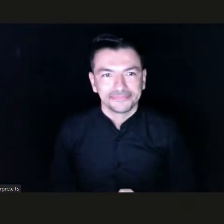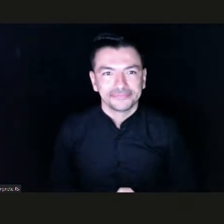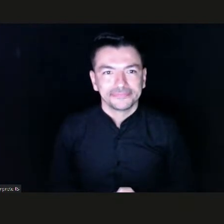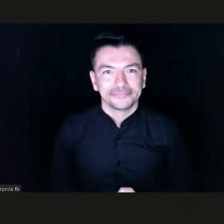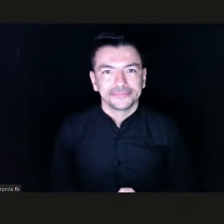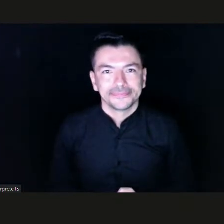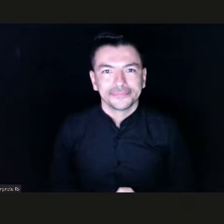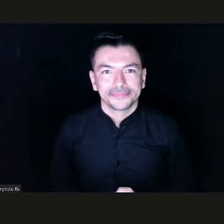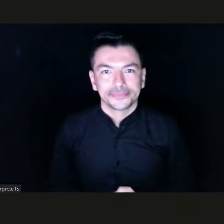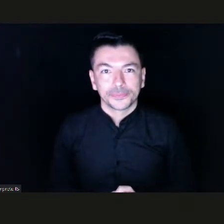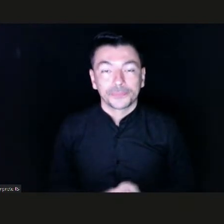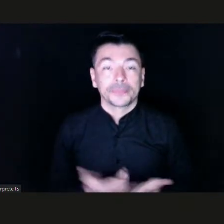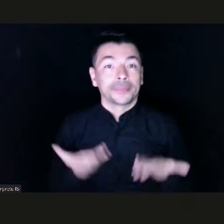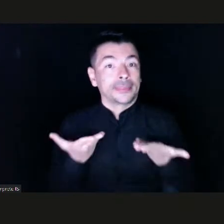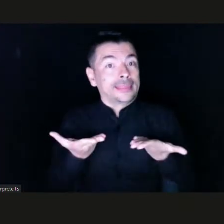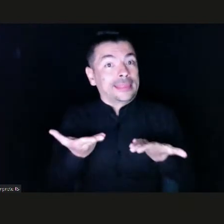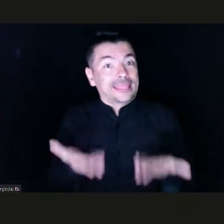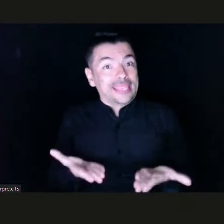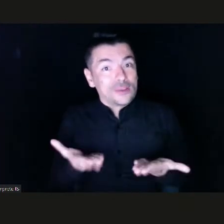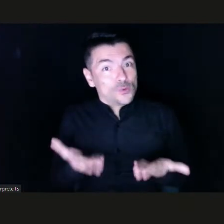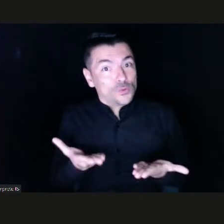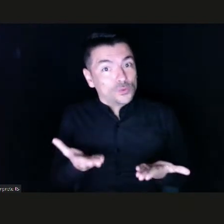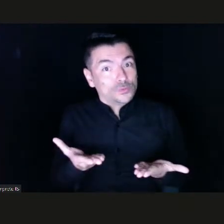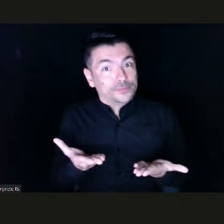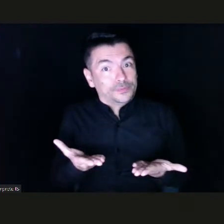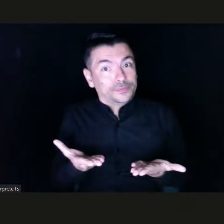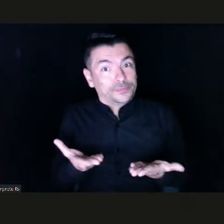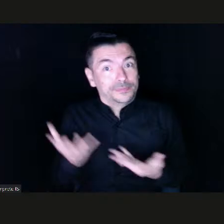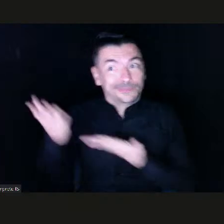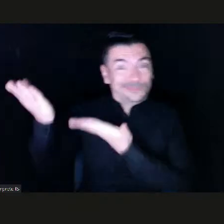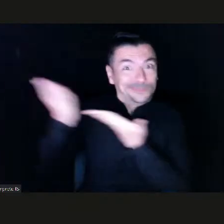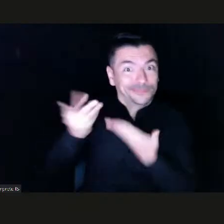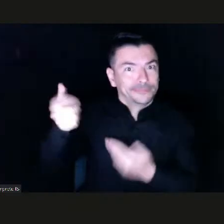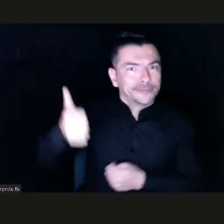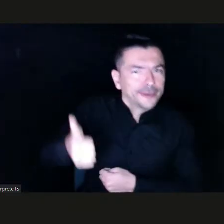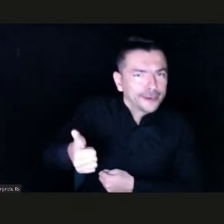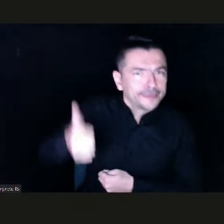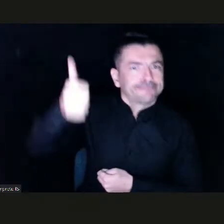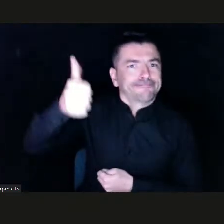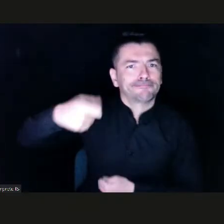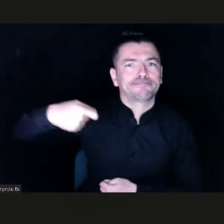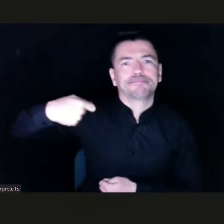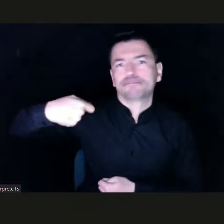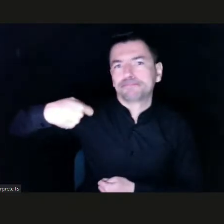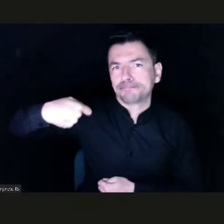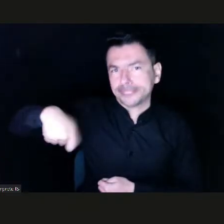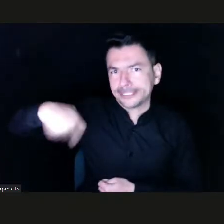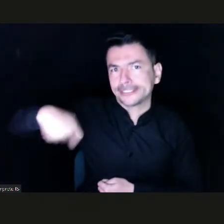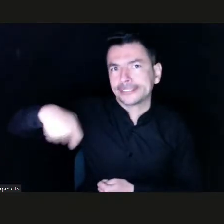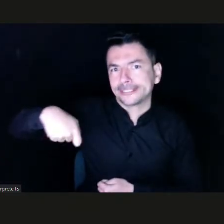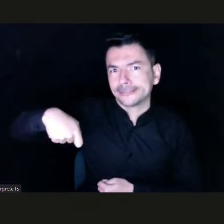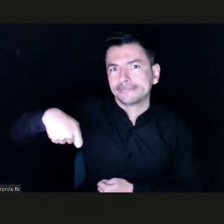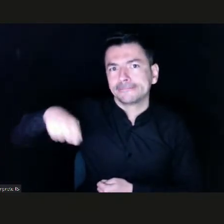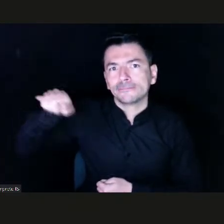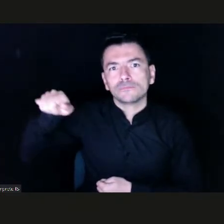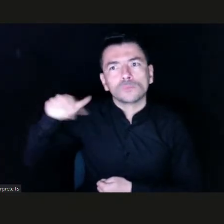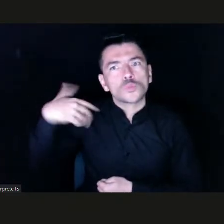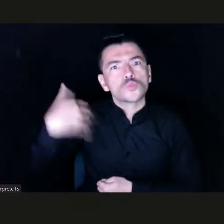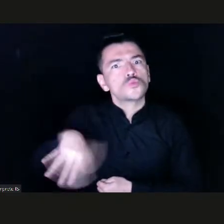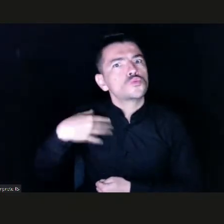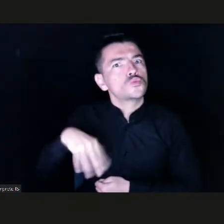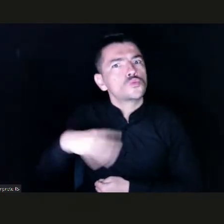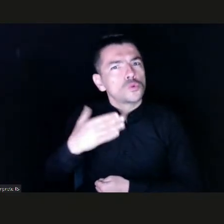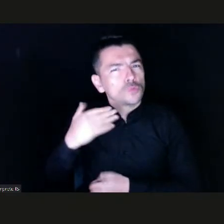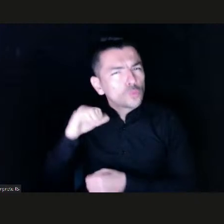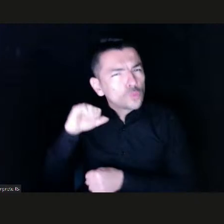a career spanning many years at high-level positions. Prior to her UNCTAD appointment, she